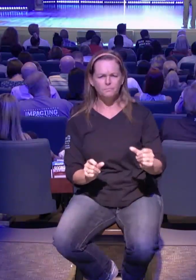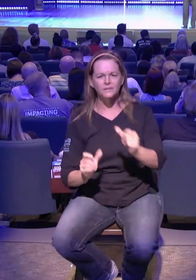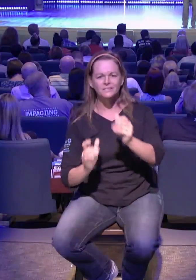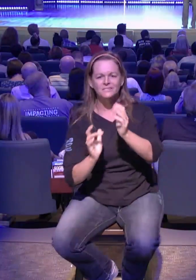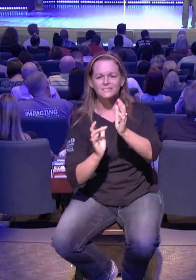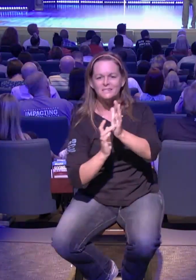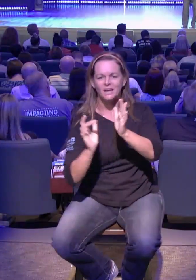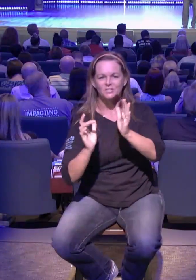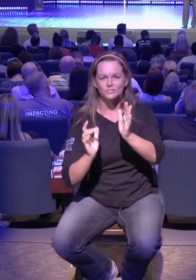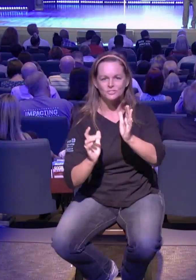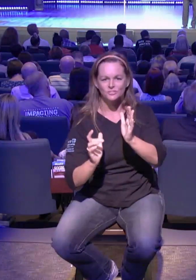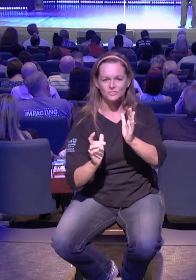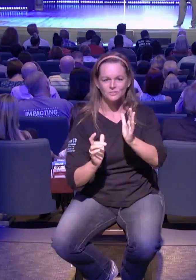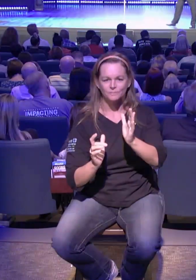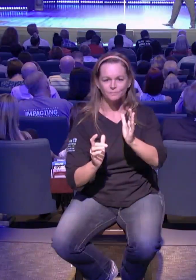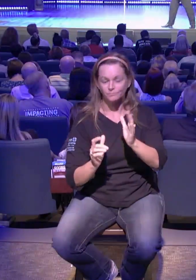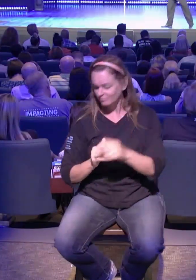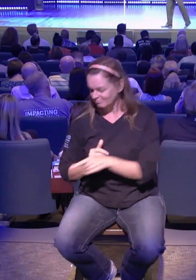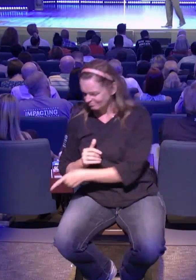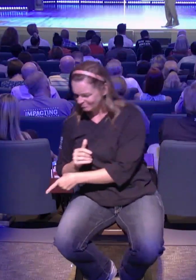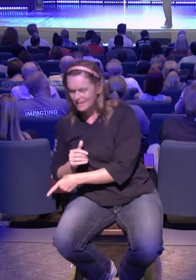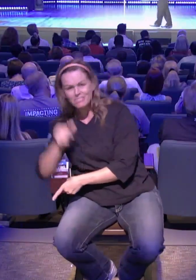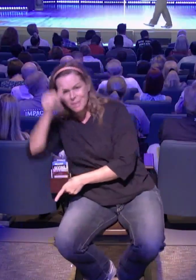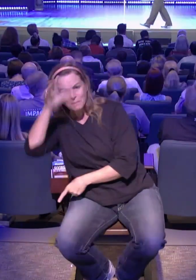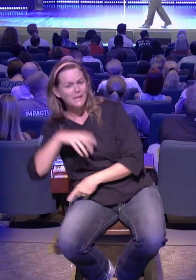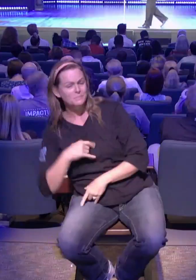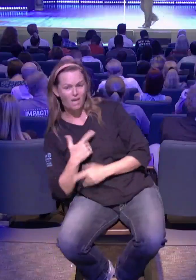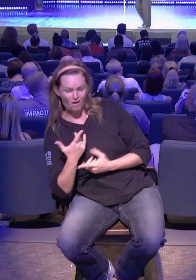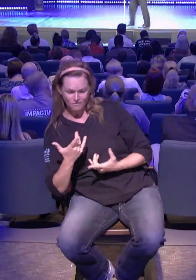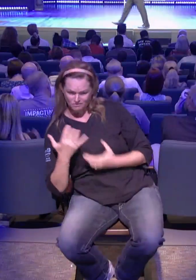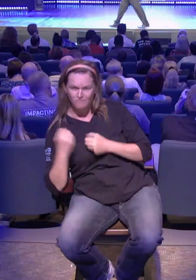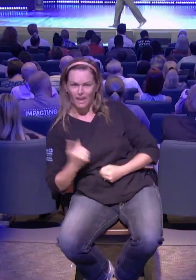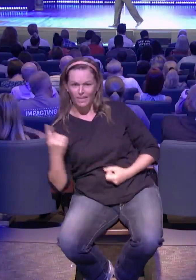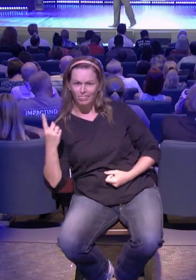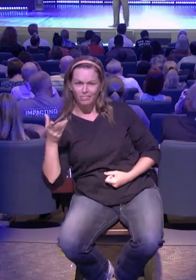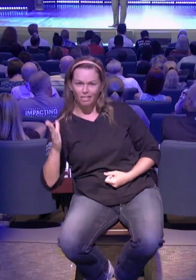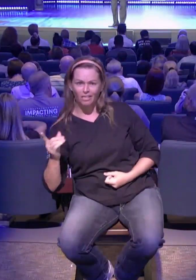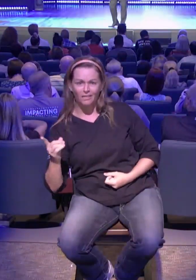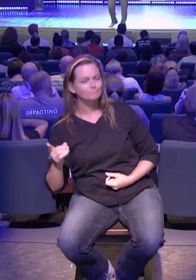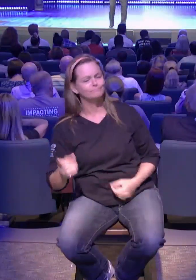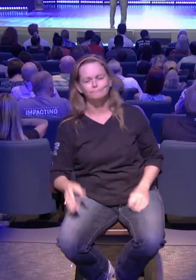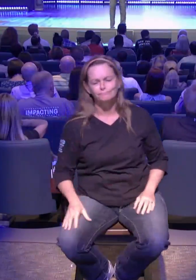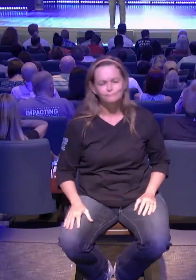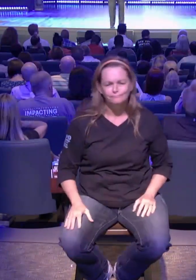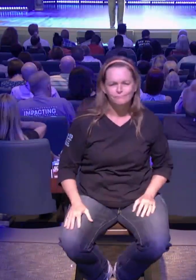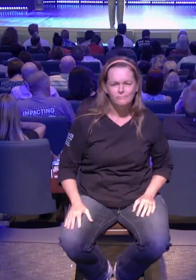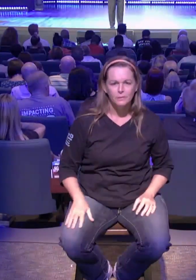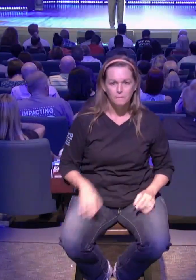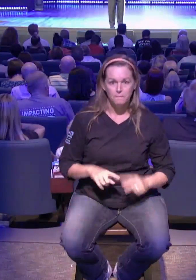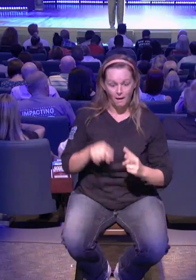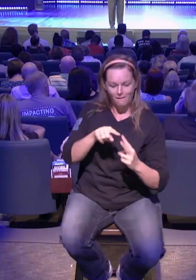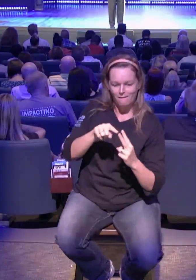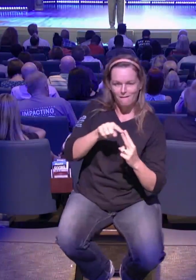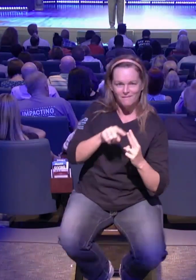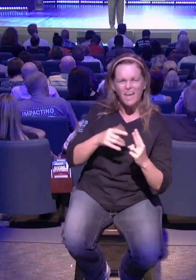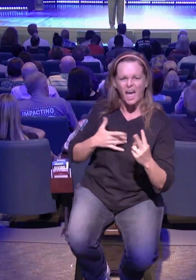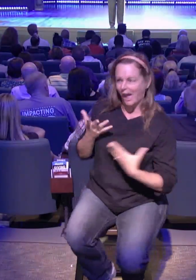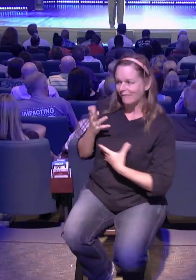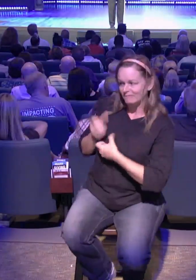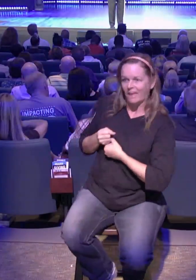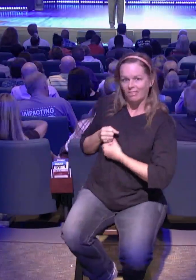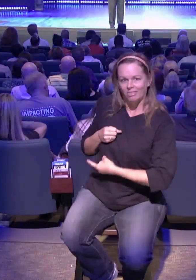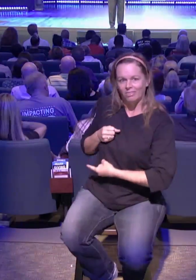man did not have the faith to believe for himself, but Peter and John had the faith to believe for himself. Why did they have this faith? Because they had been spending